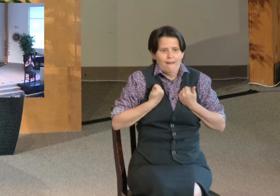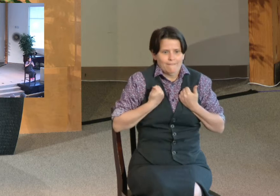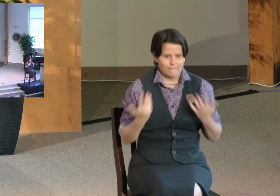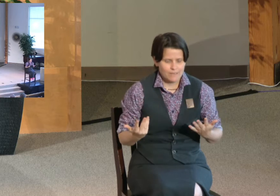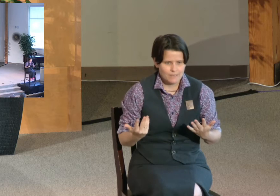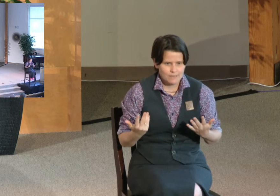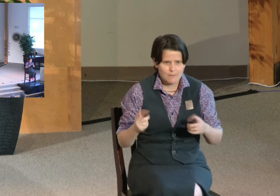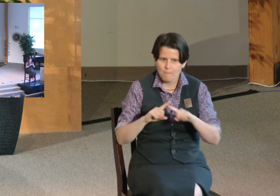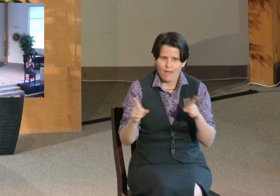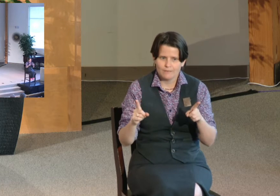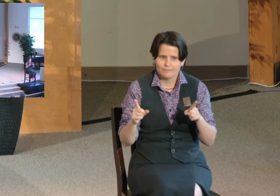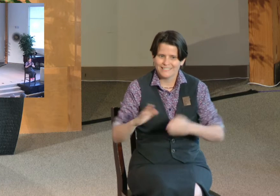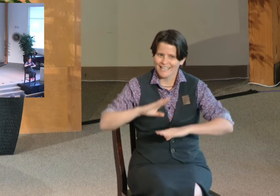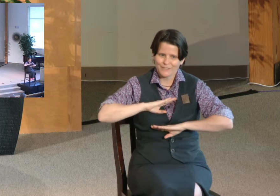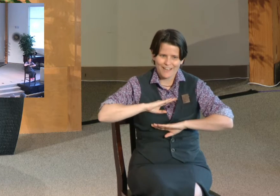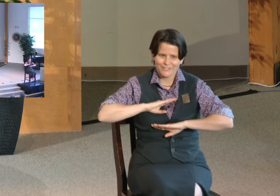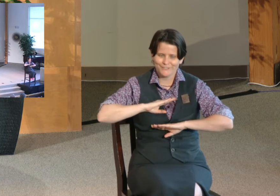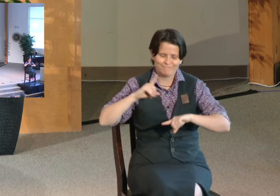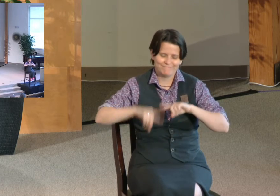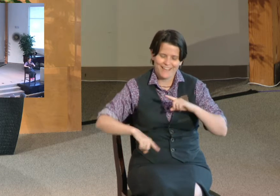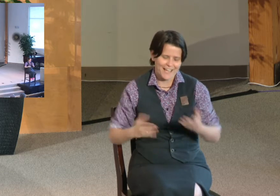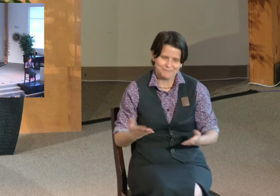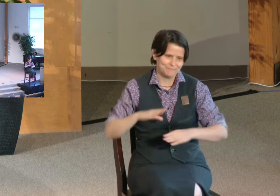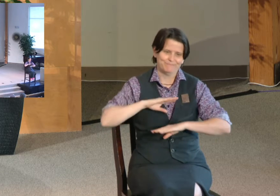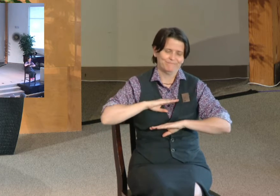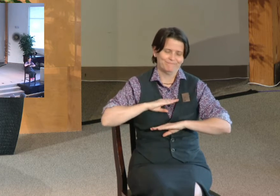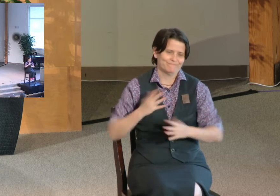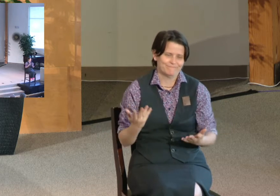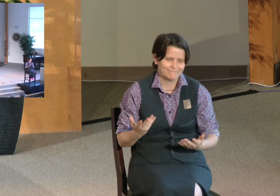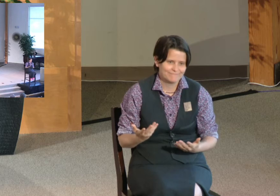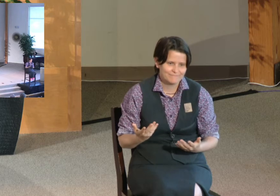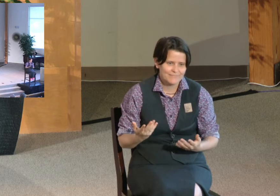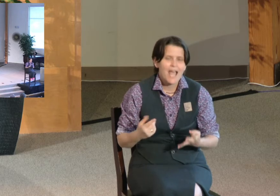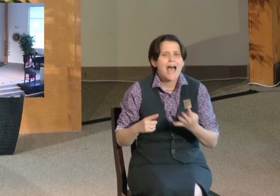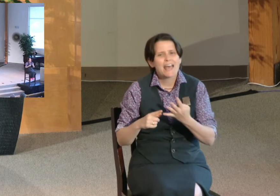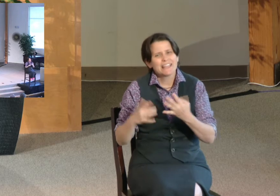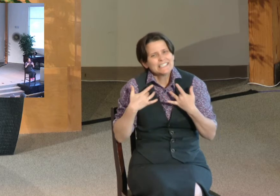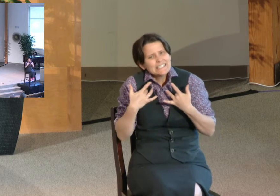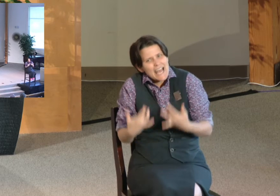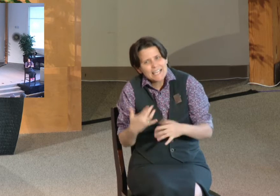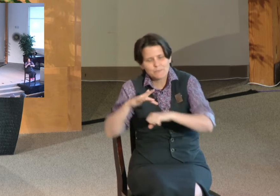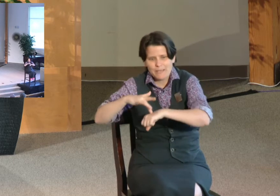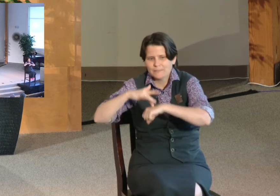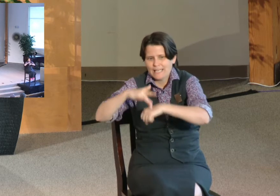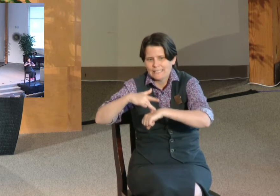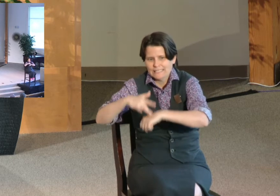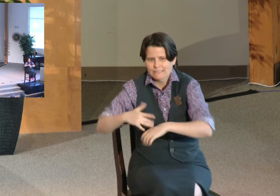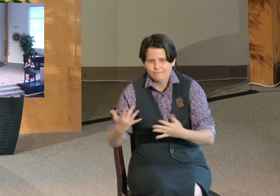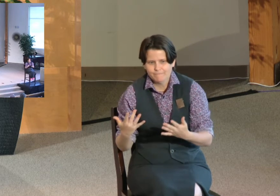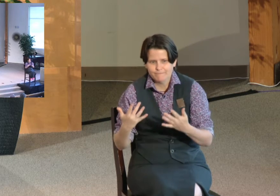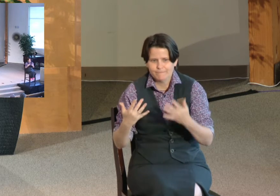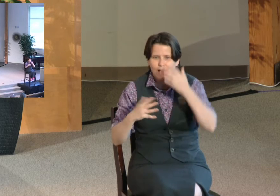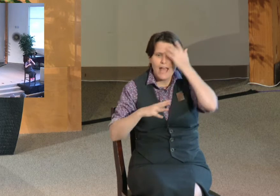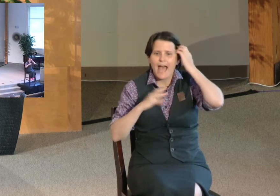they tend to be obsessive and often has a trail of destruction behind them, and usually in relationships. So these are